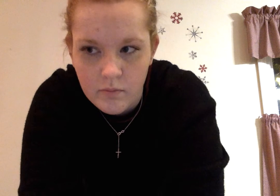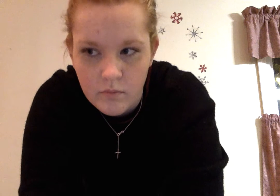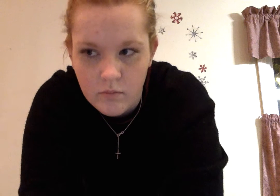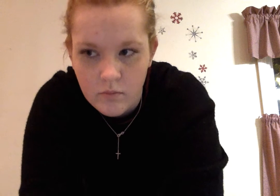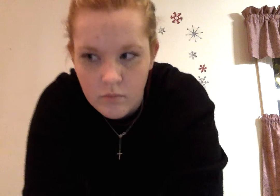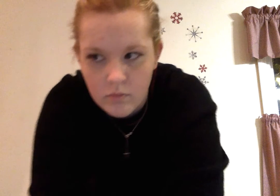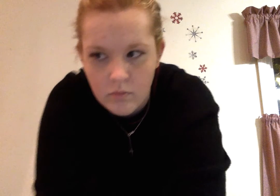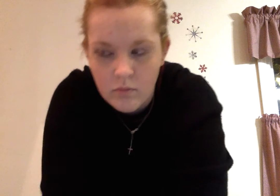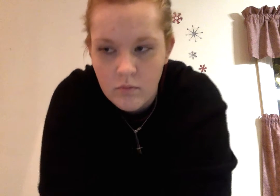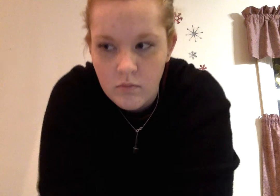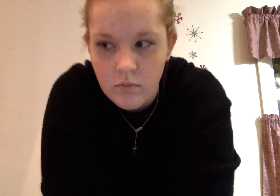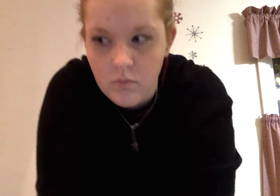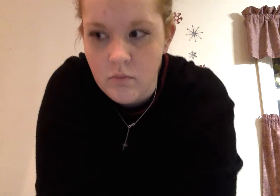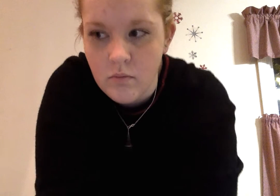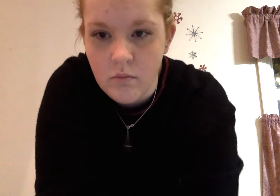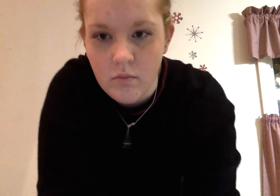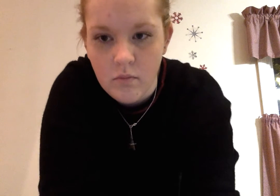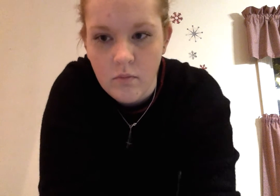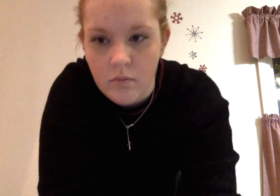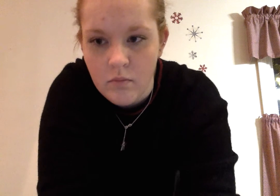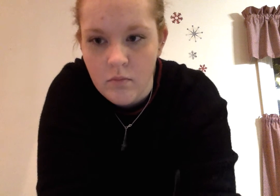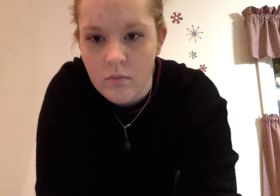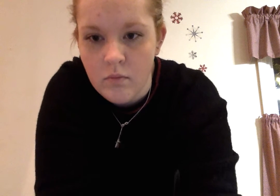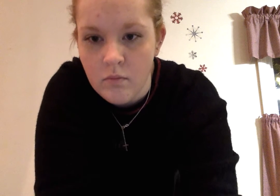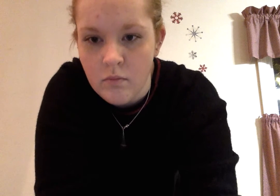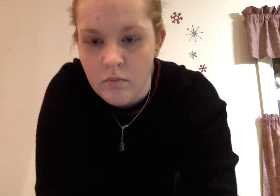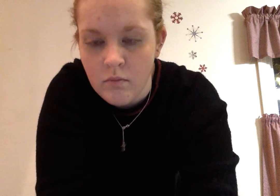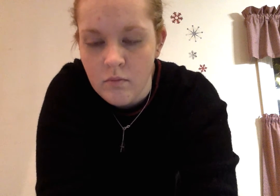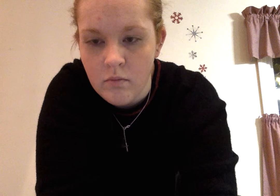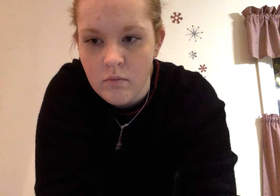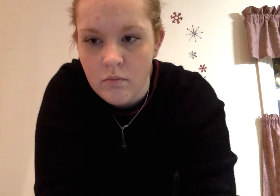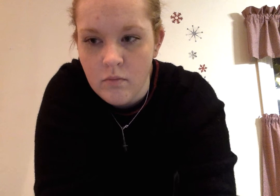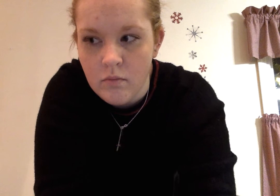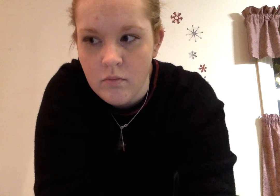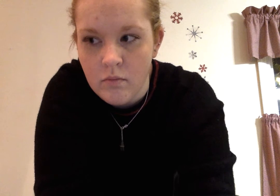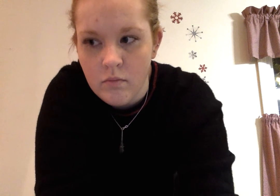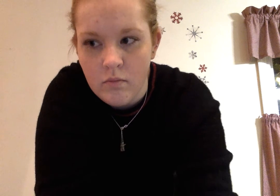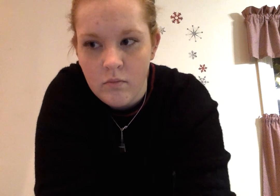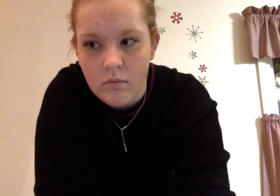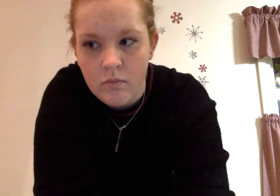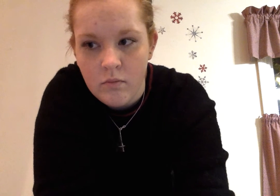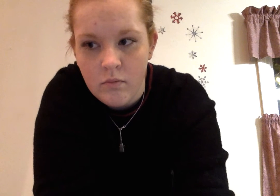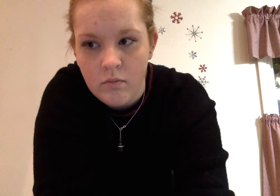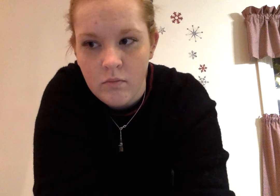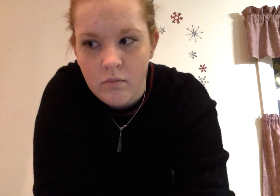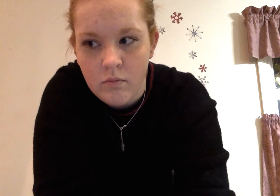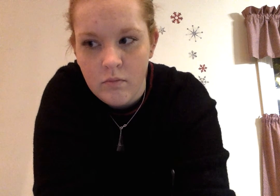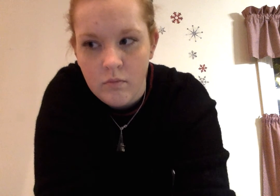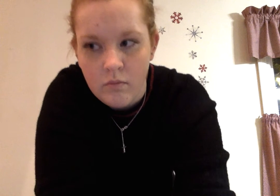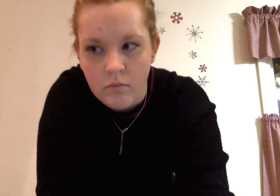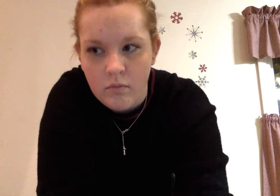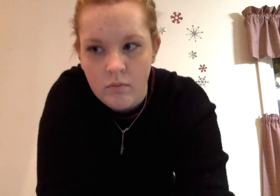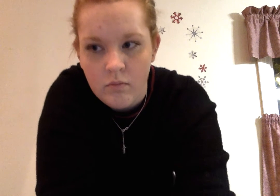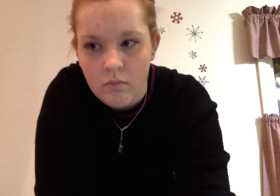You need to react right then, okay? So in a lecture, you need to write down things so you can